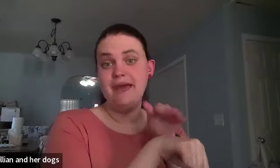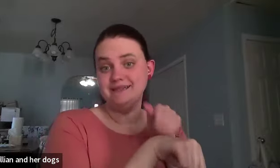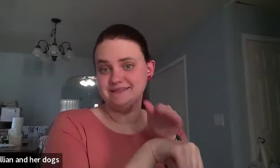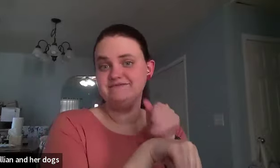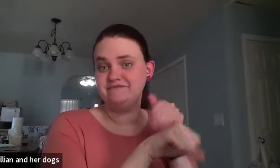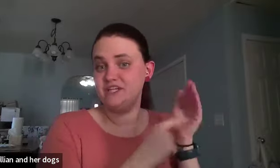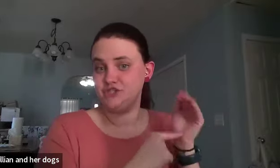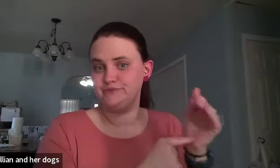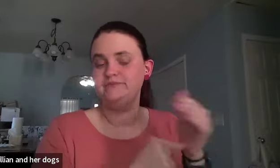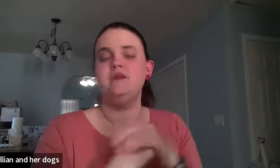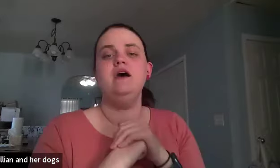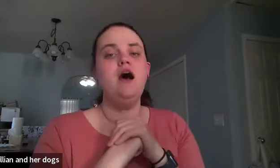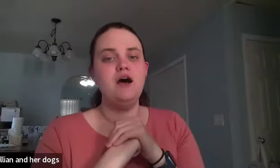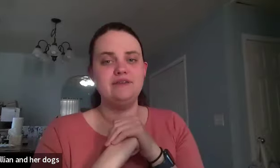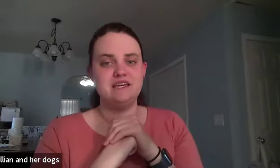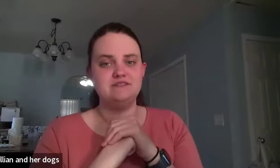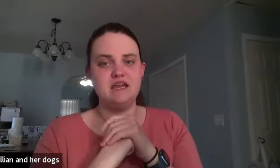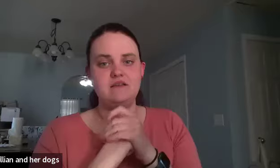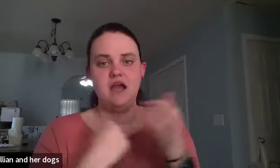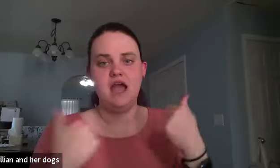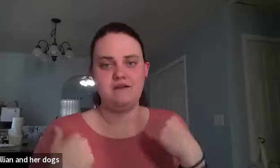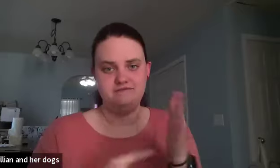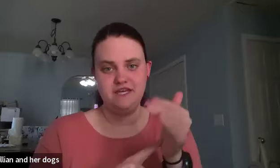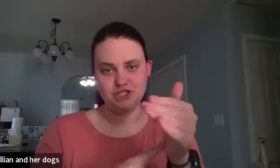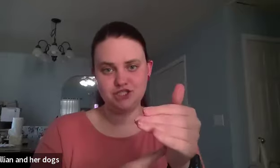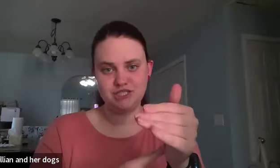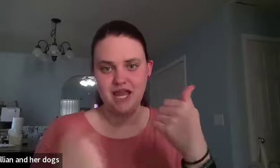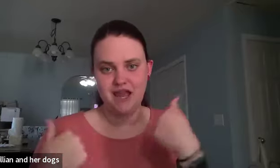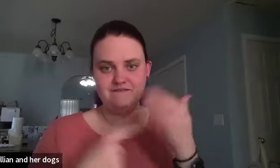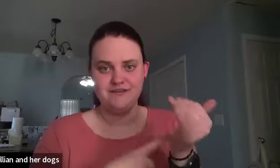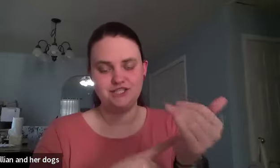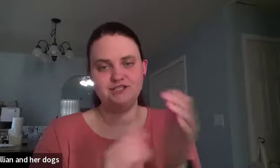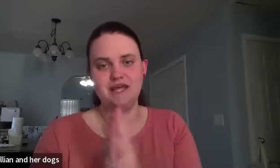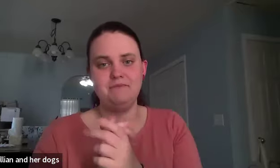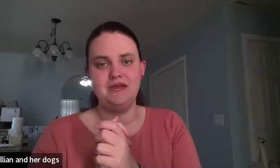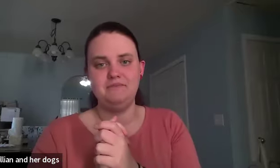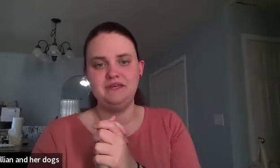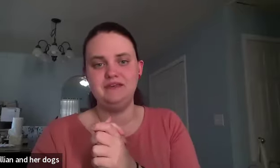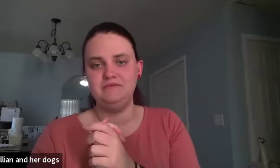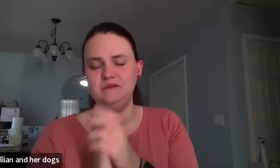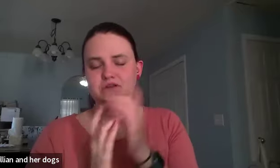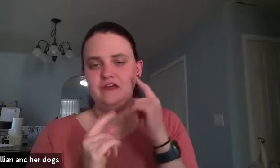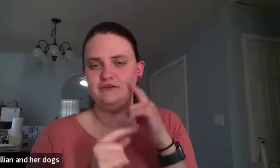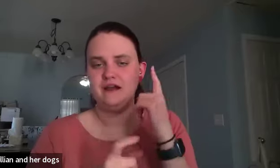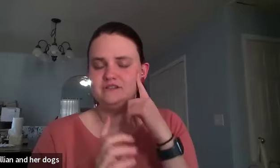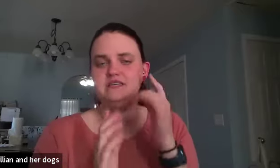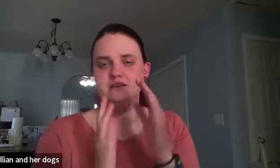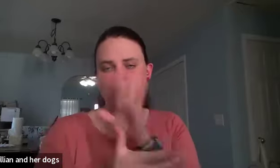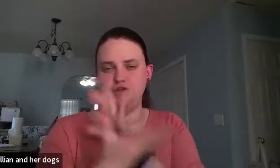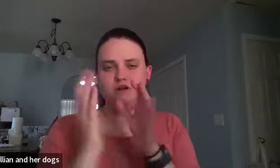about a pet fish. Instead of saying like I have fish, that may be I could see a confusion